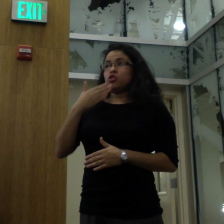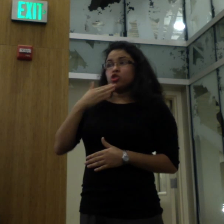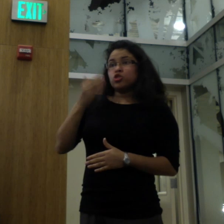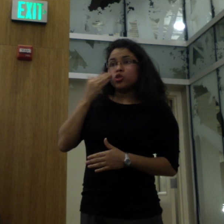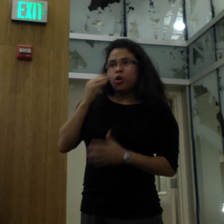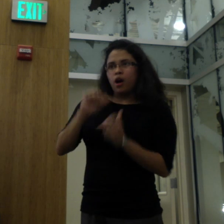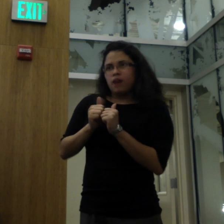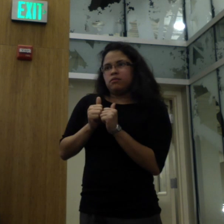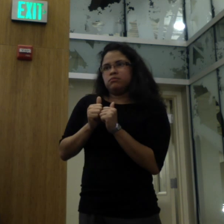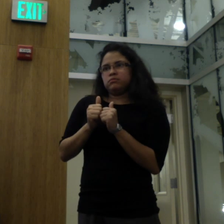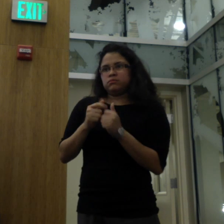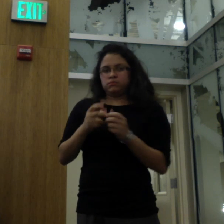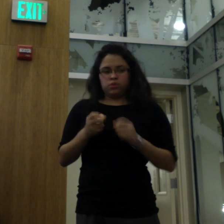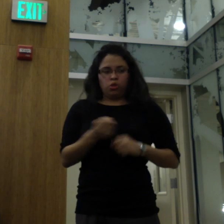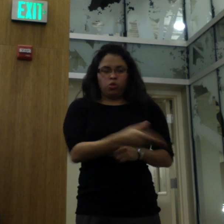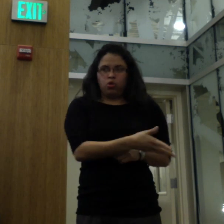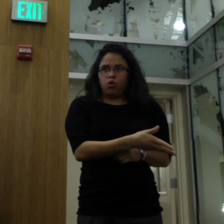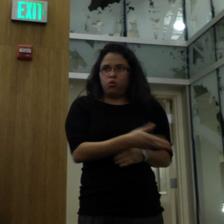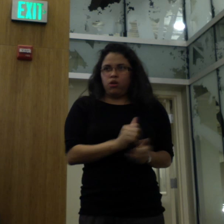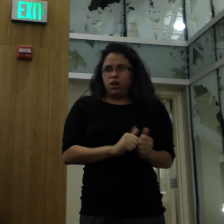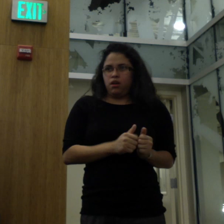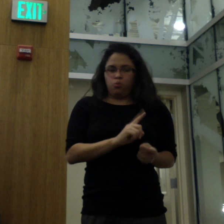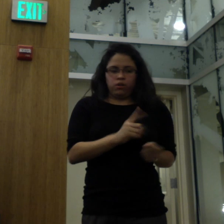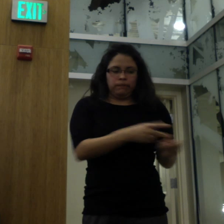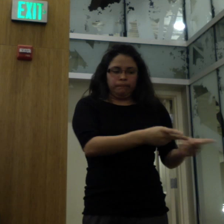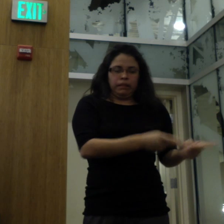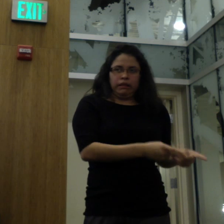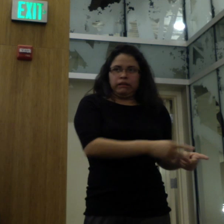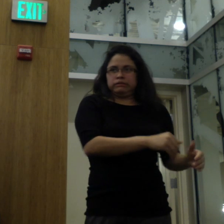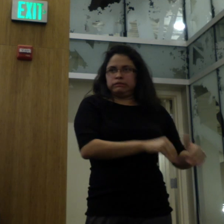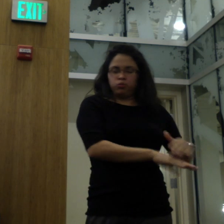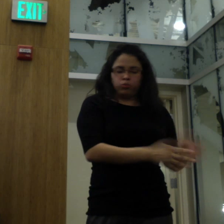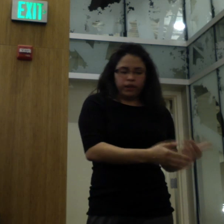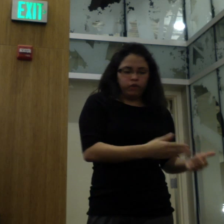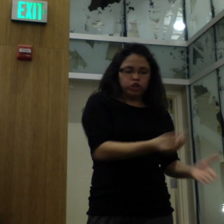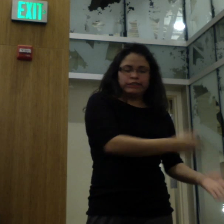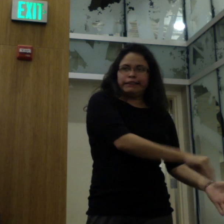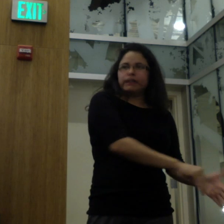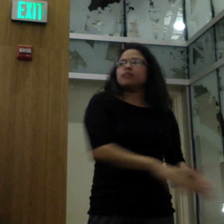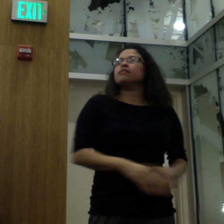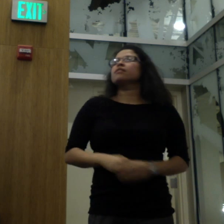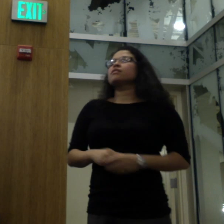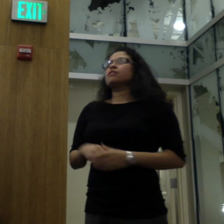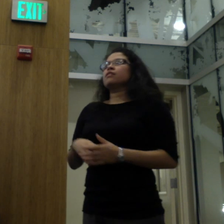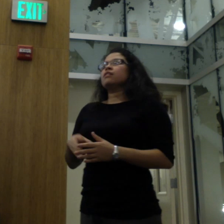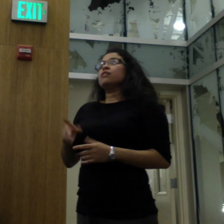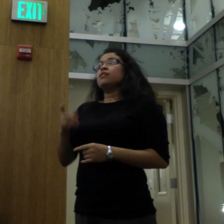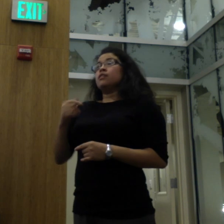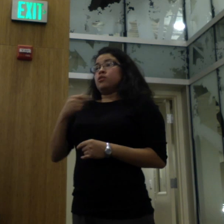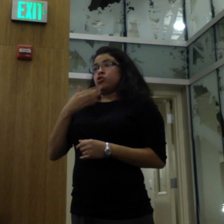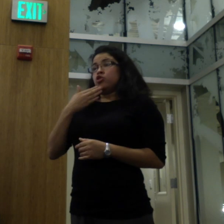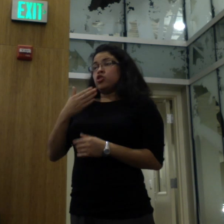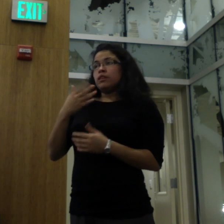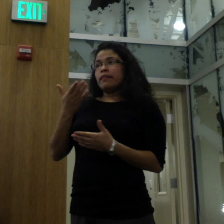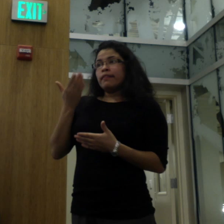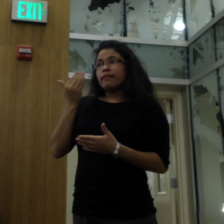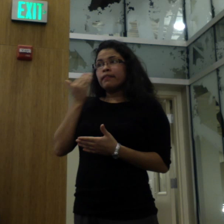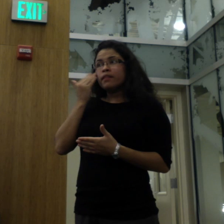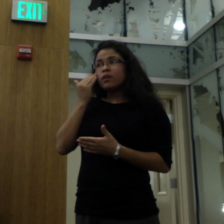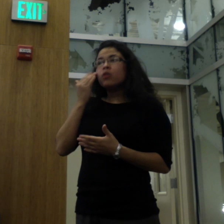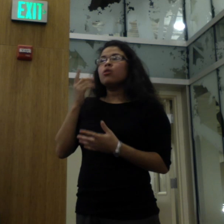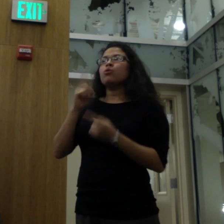properly. And a little trick that I have learned along the way is when you're finding